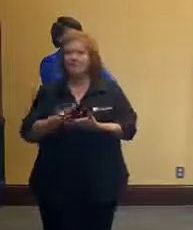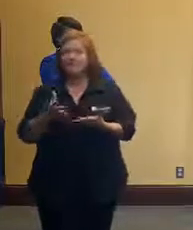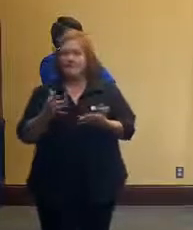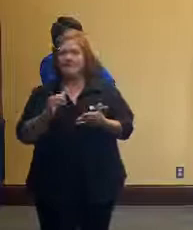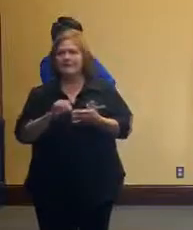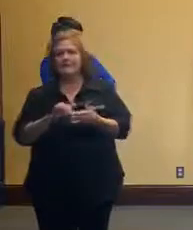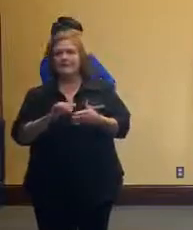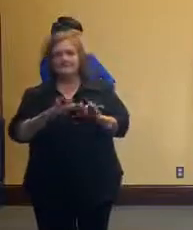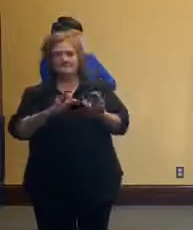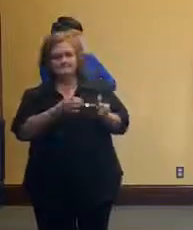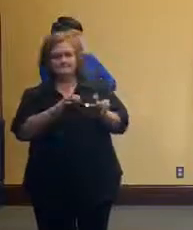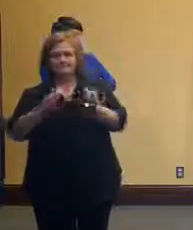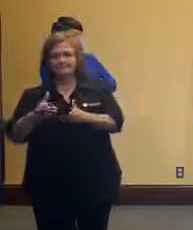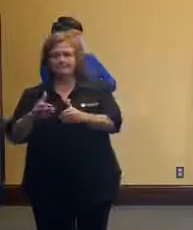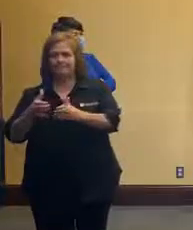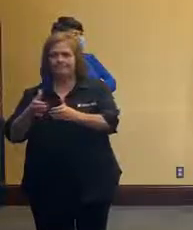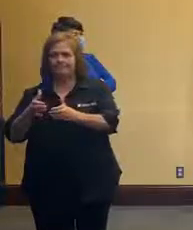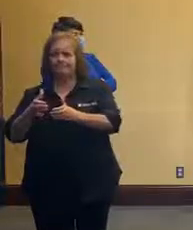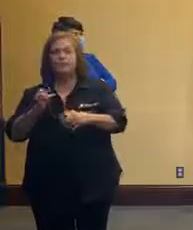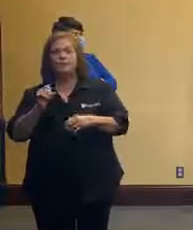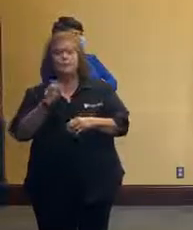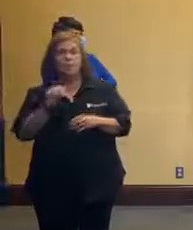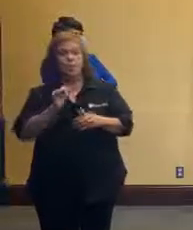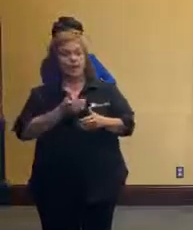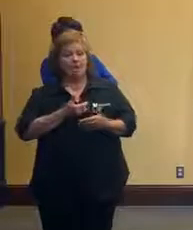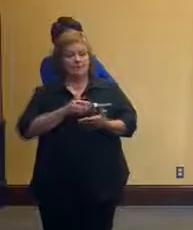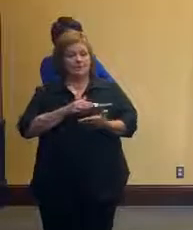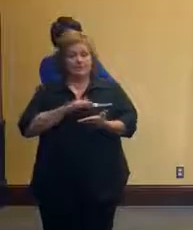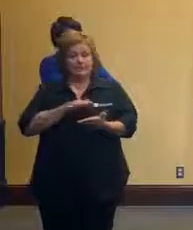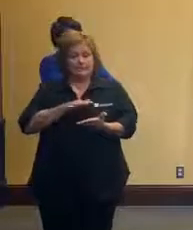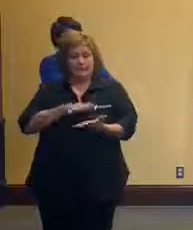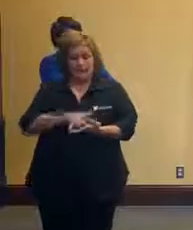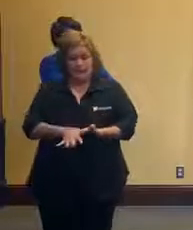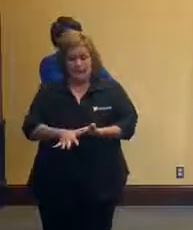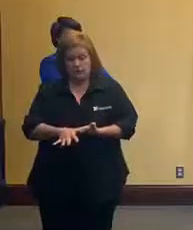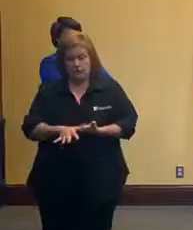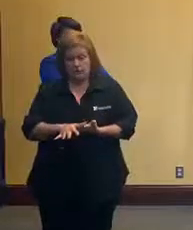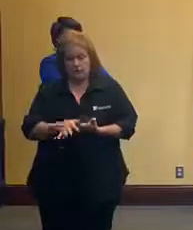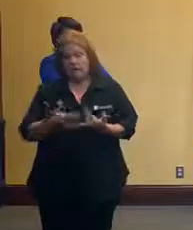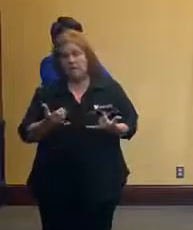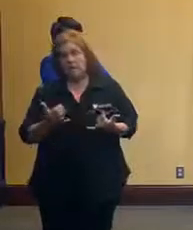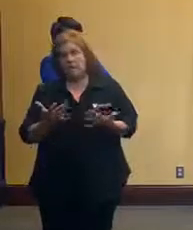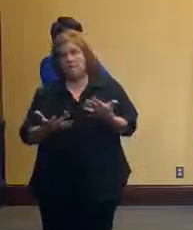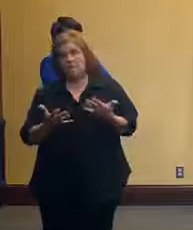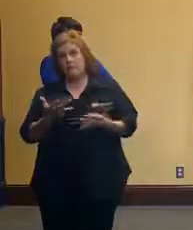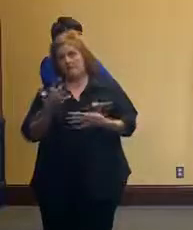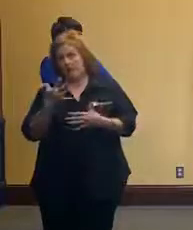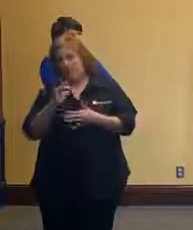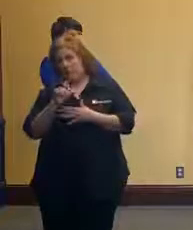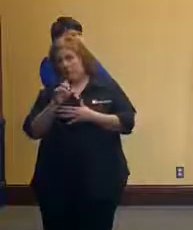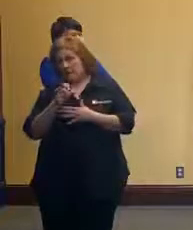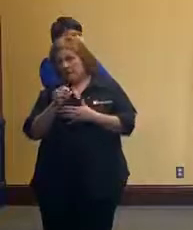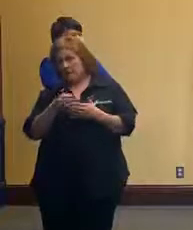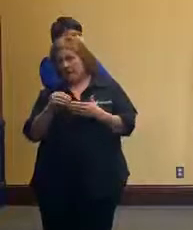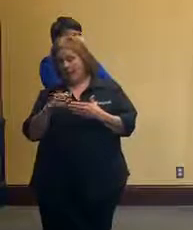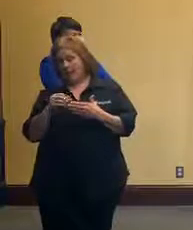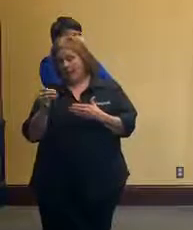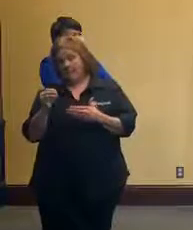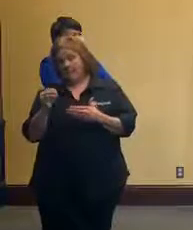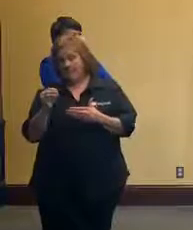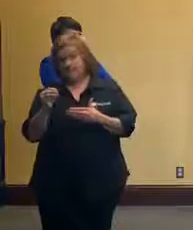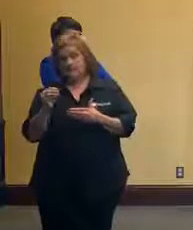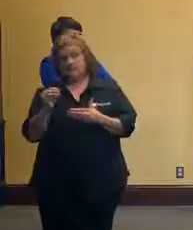various sectors of our revenue stream. Expenditure-wise, up to date, I may be close to $5 million, and if you